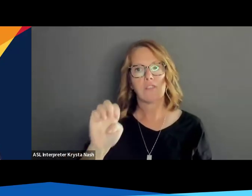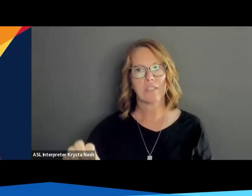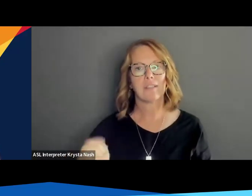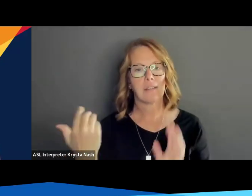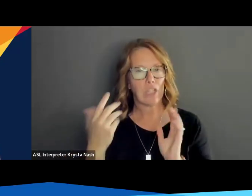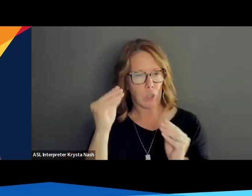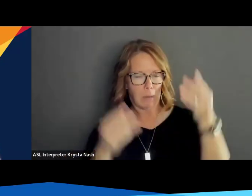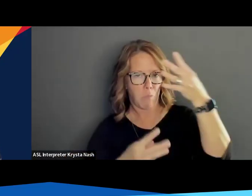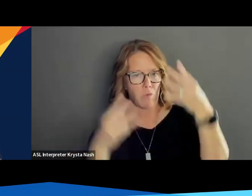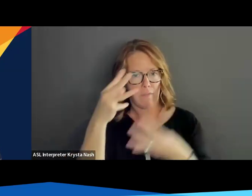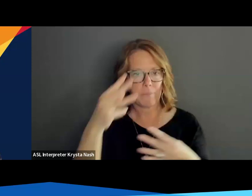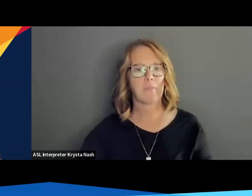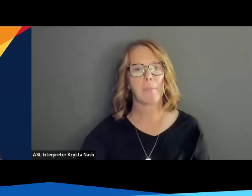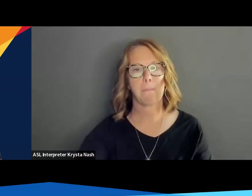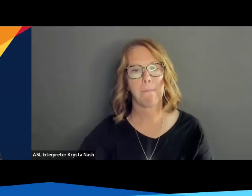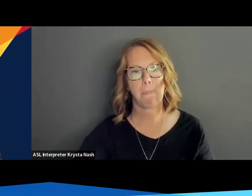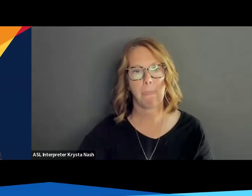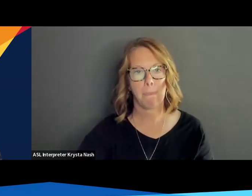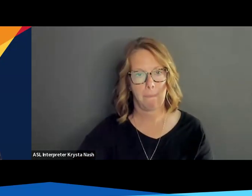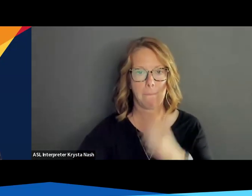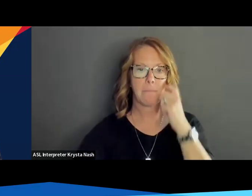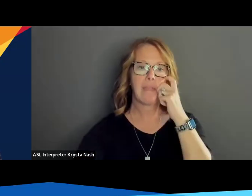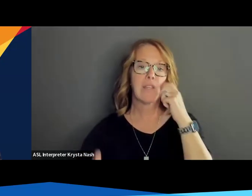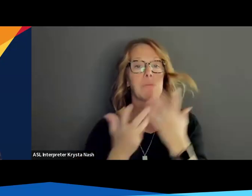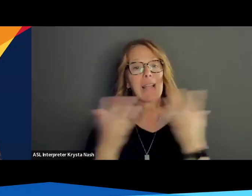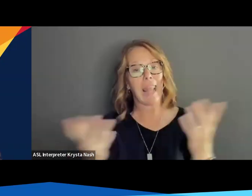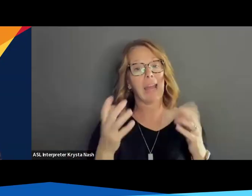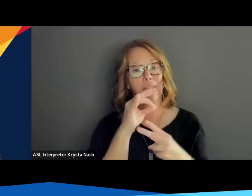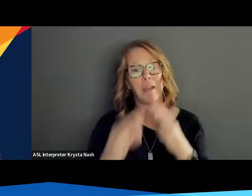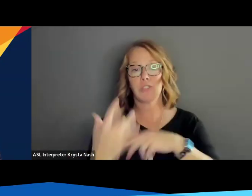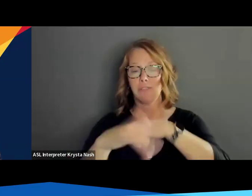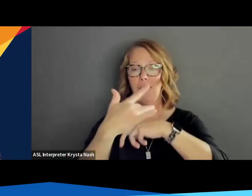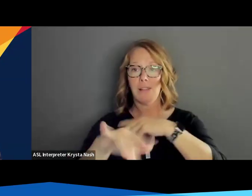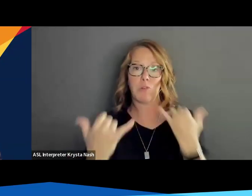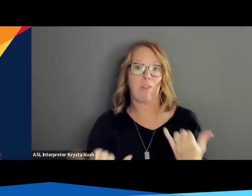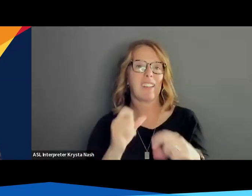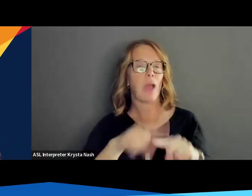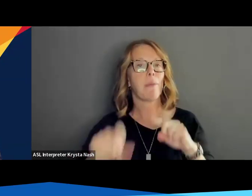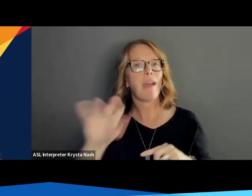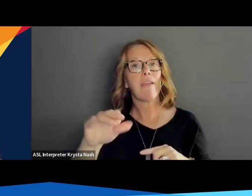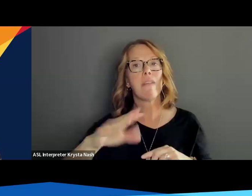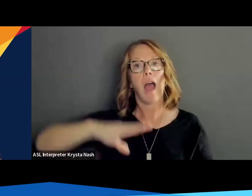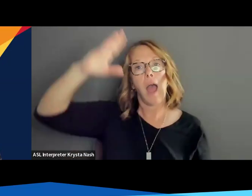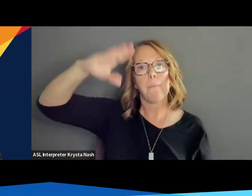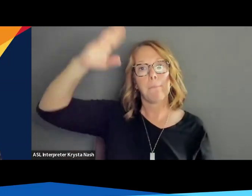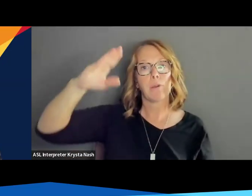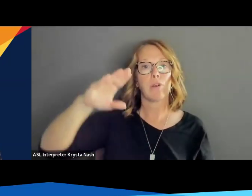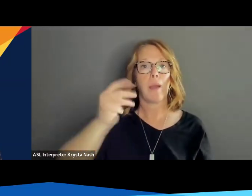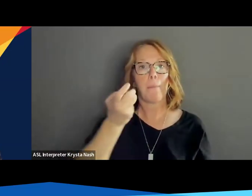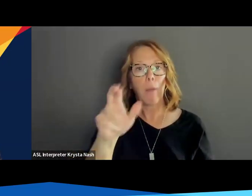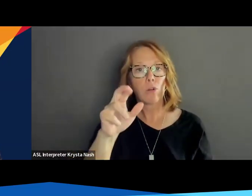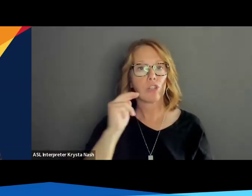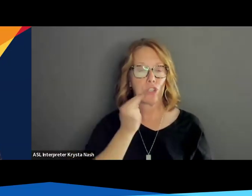the spinal cord. And so there's a lot of things that are available right now. But if you have that upper motor neuron, the